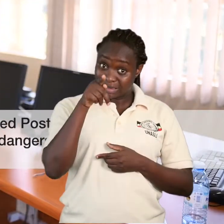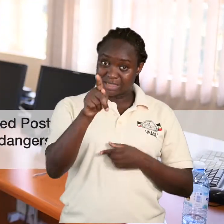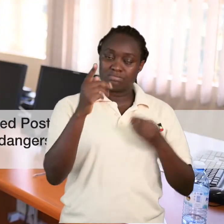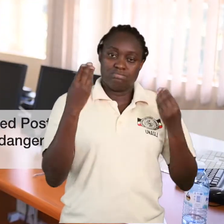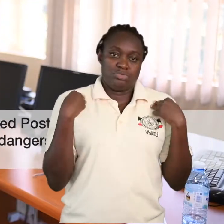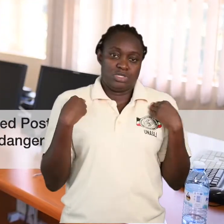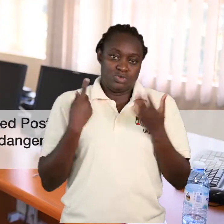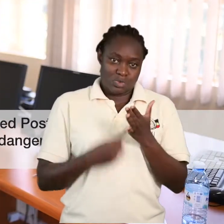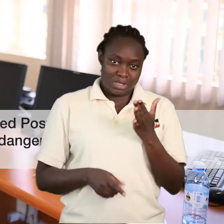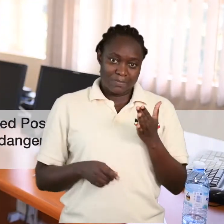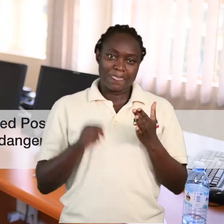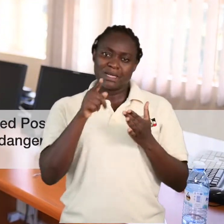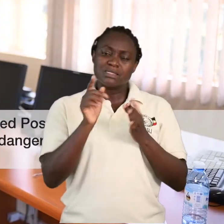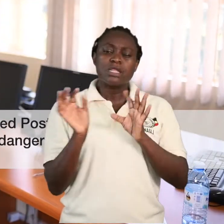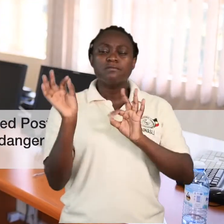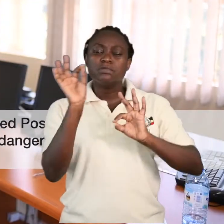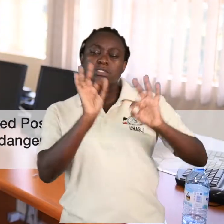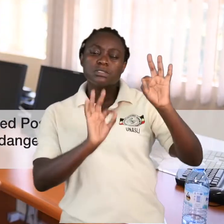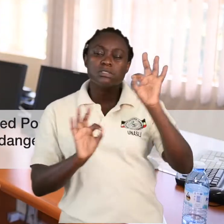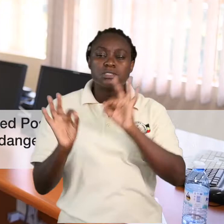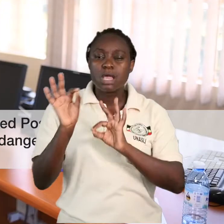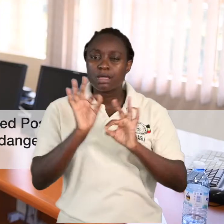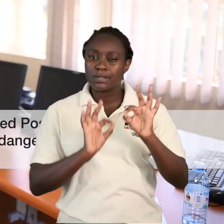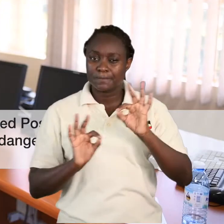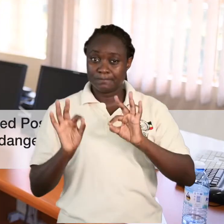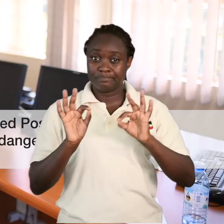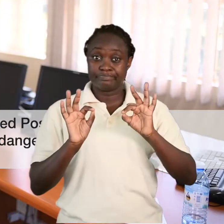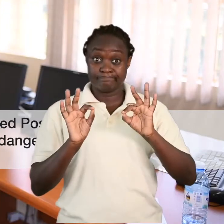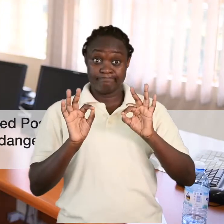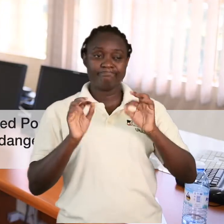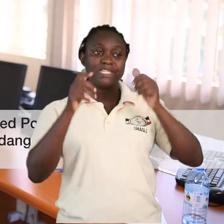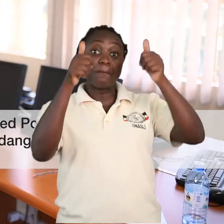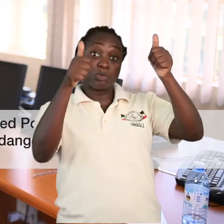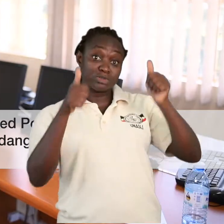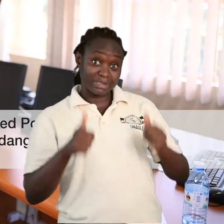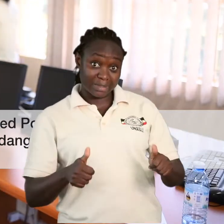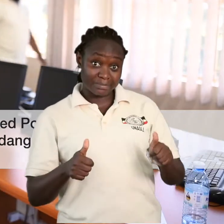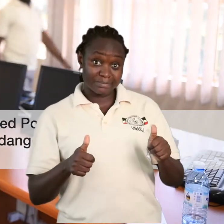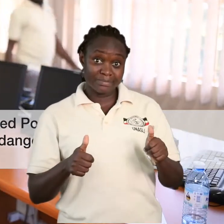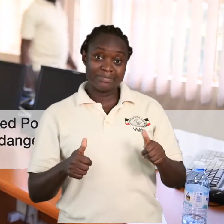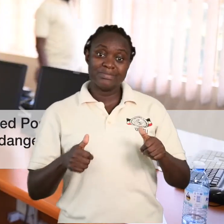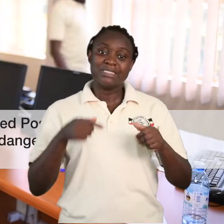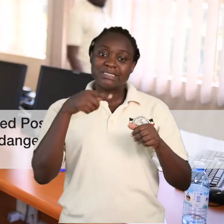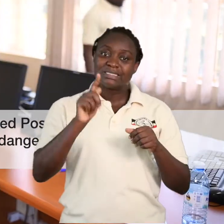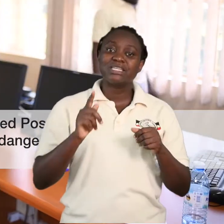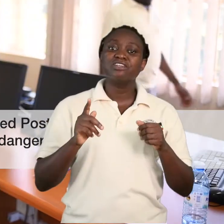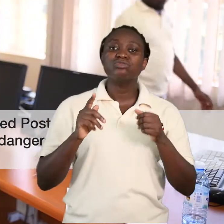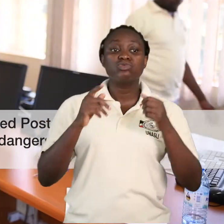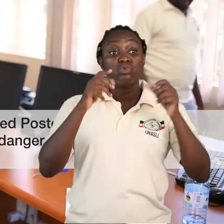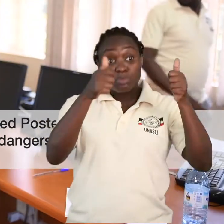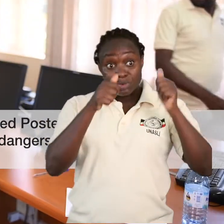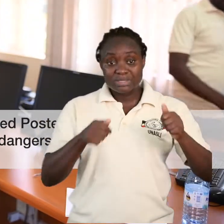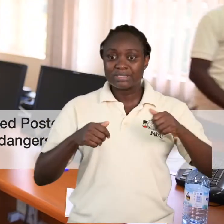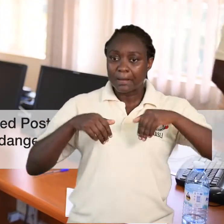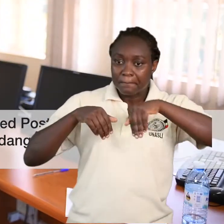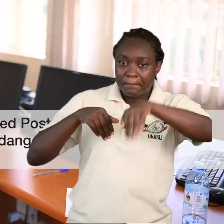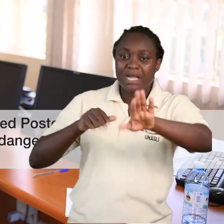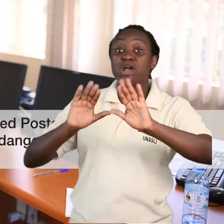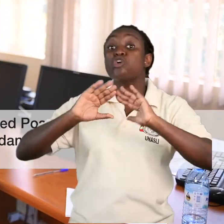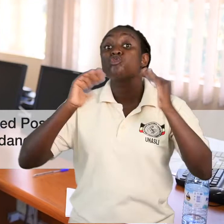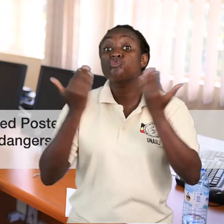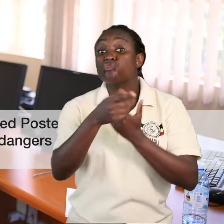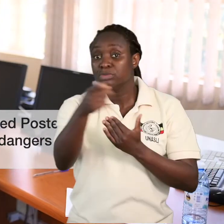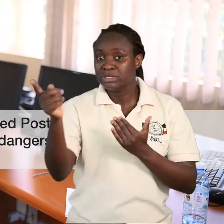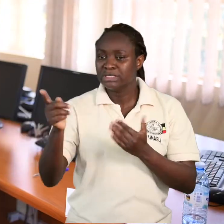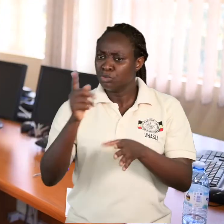and create an illustrated poster informing your local residents on the dangers of